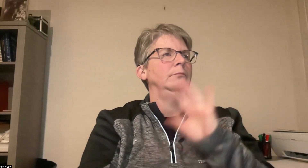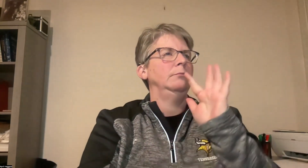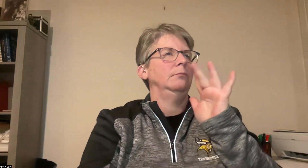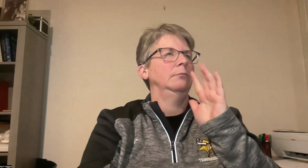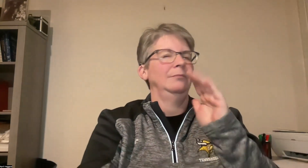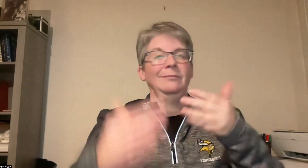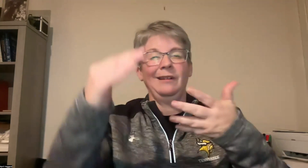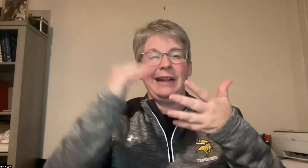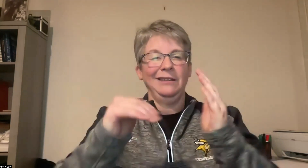Okay.